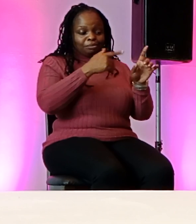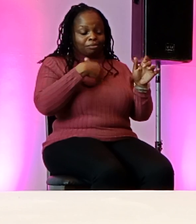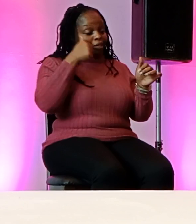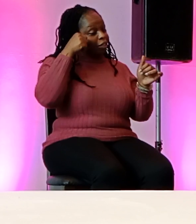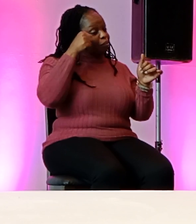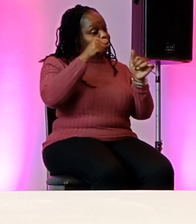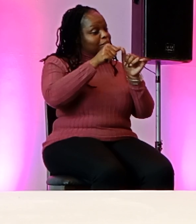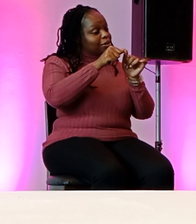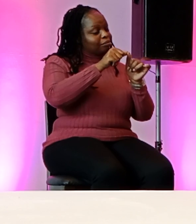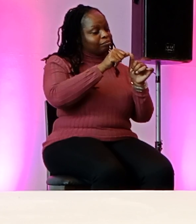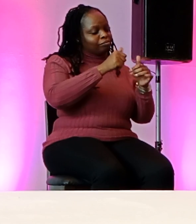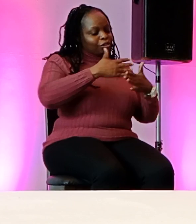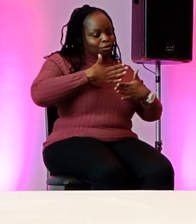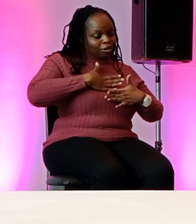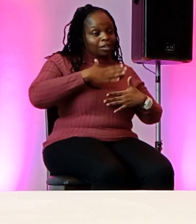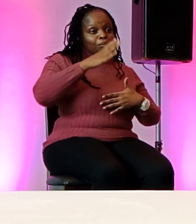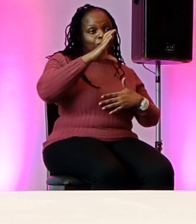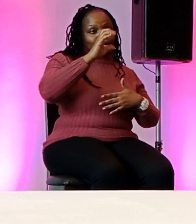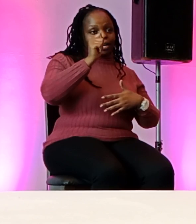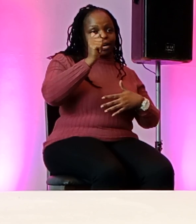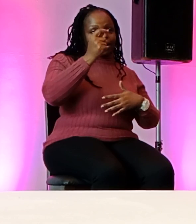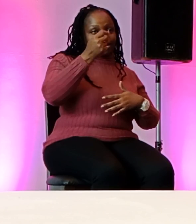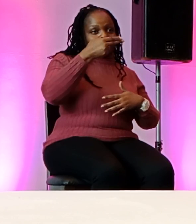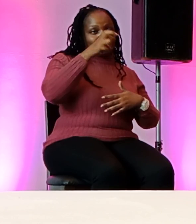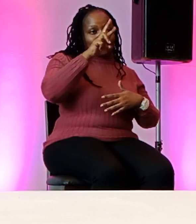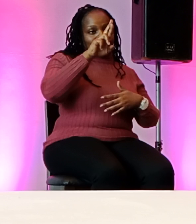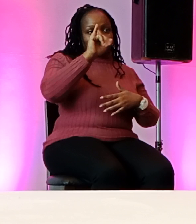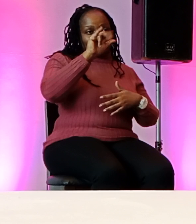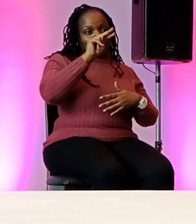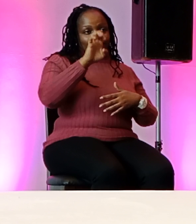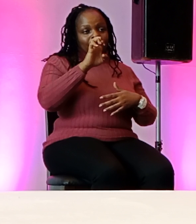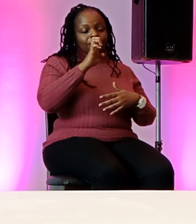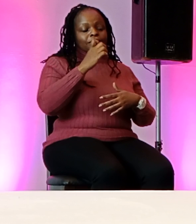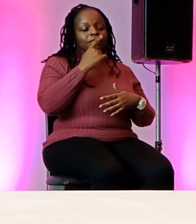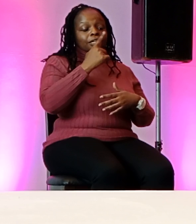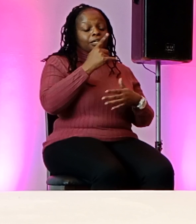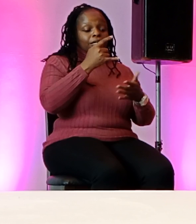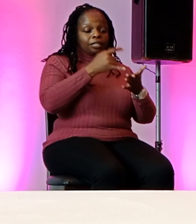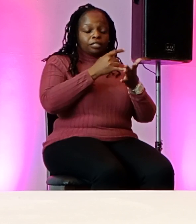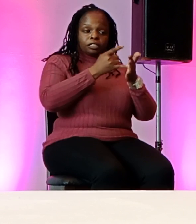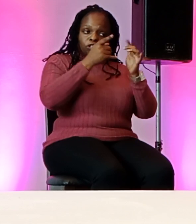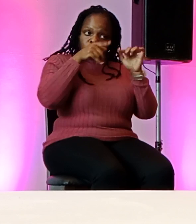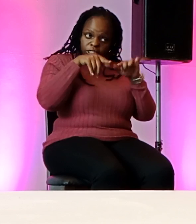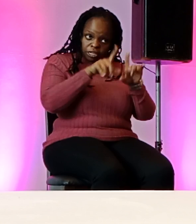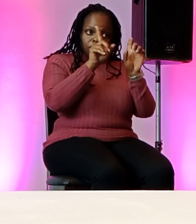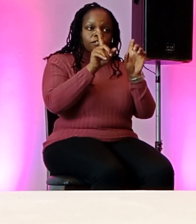Catherine said, the way I understood it is affirm yourself,